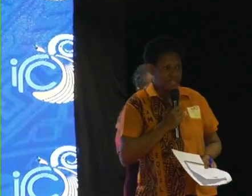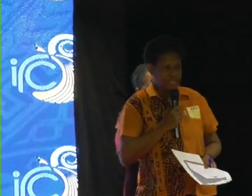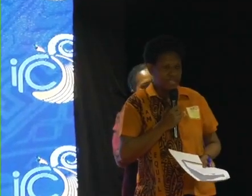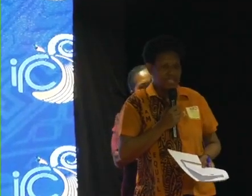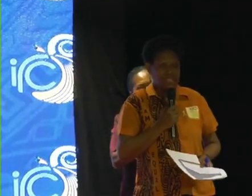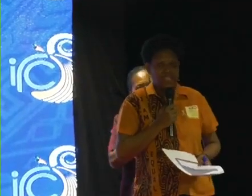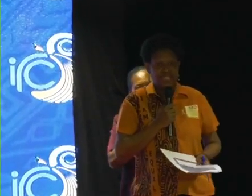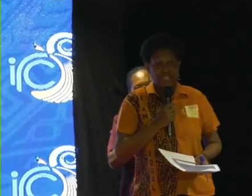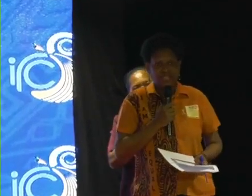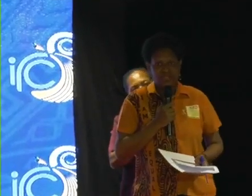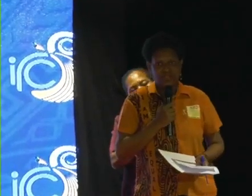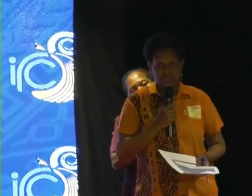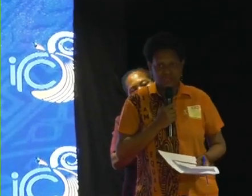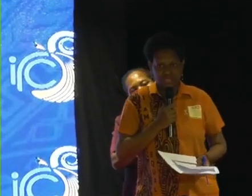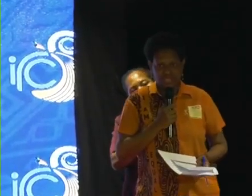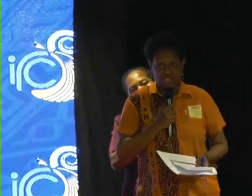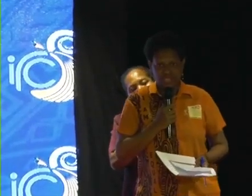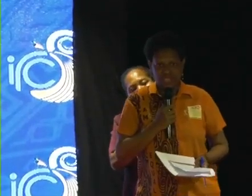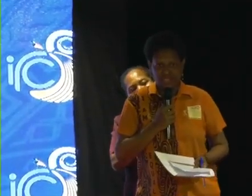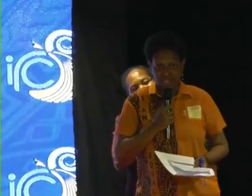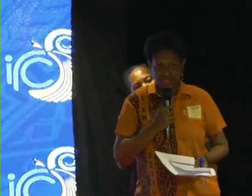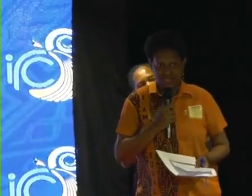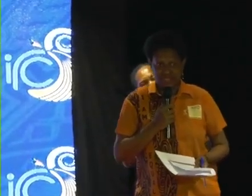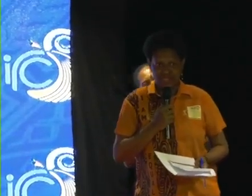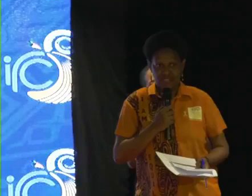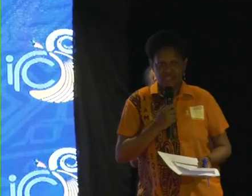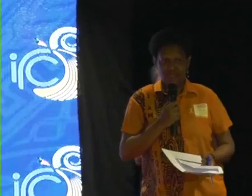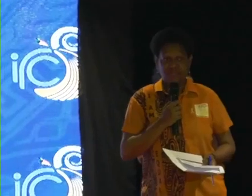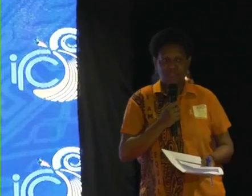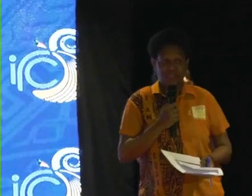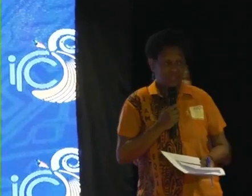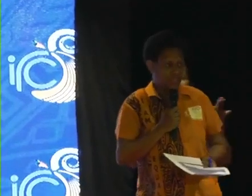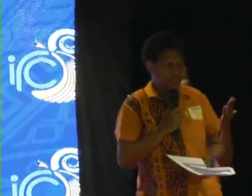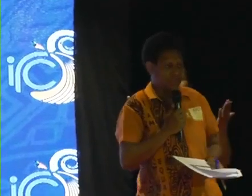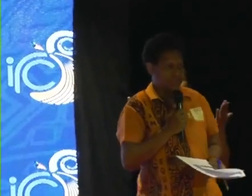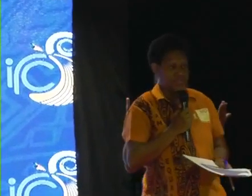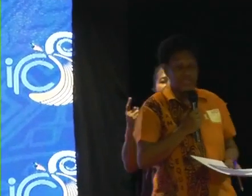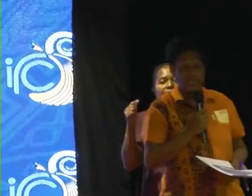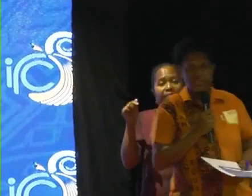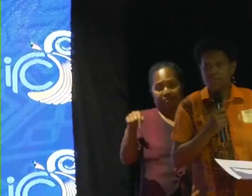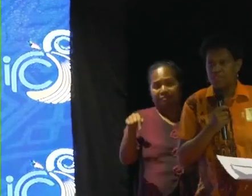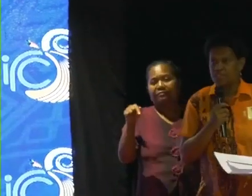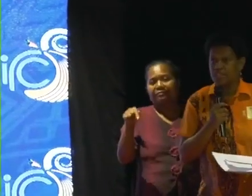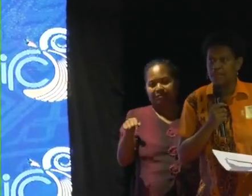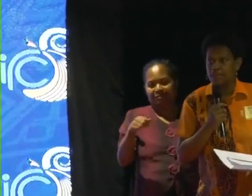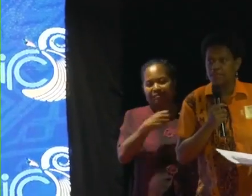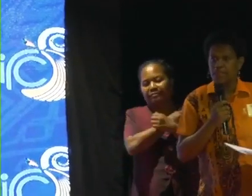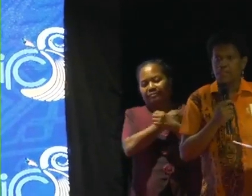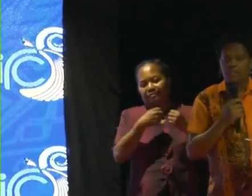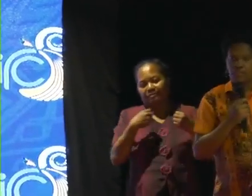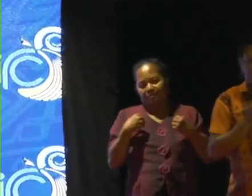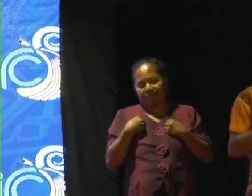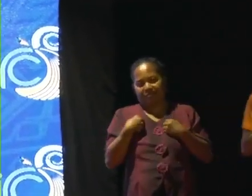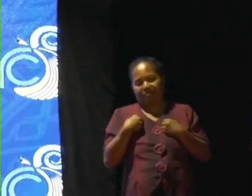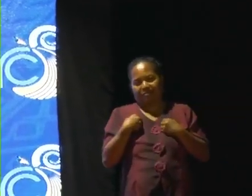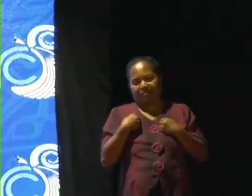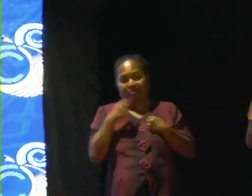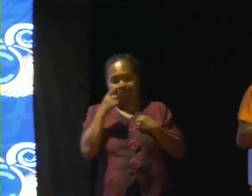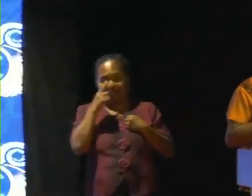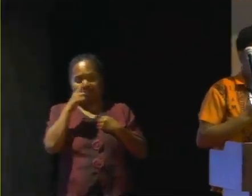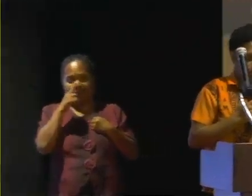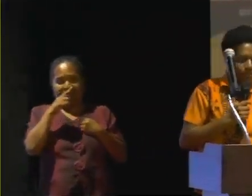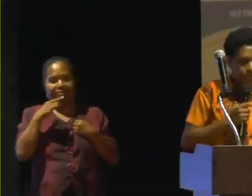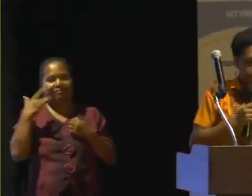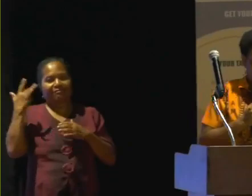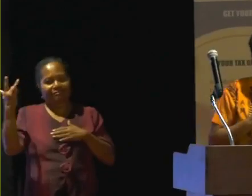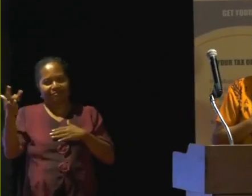viewers. So again, not only us in this room, our viewers are also watching